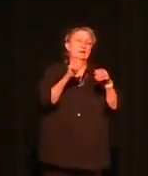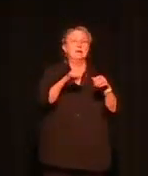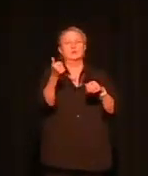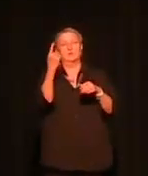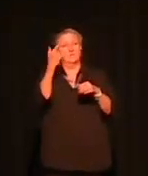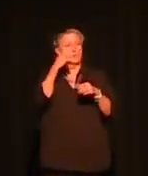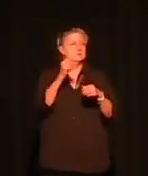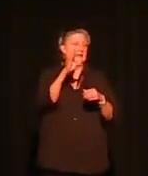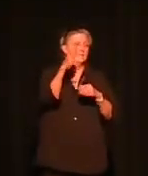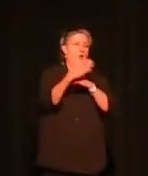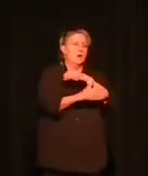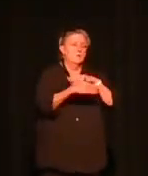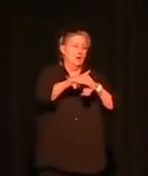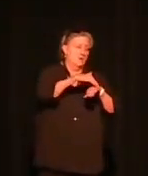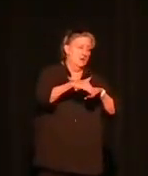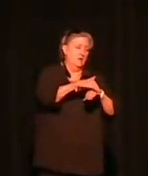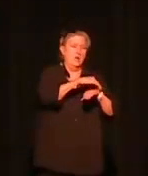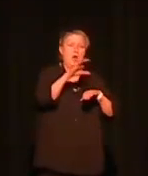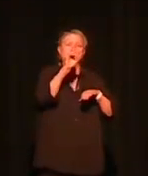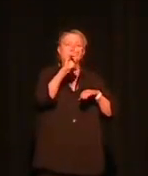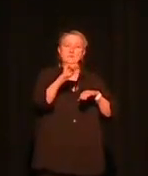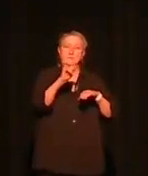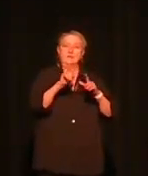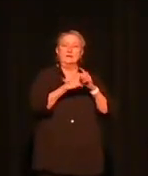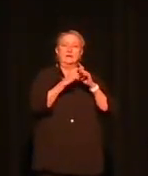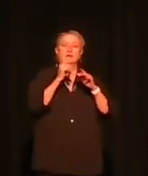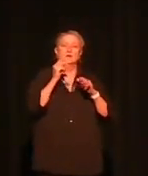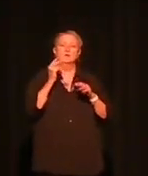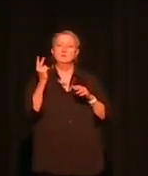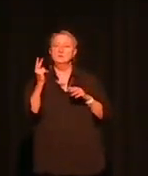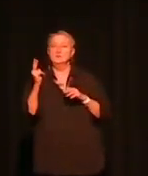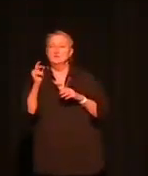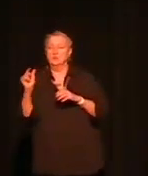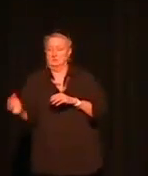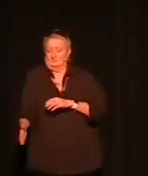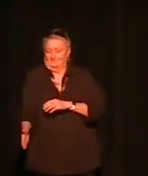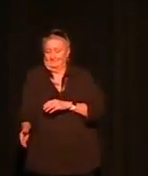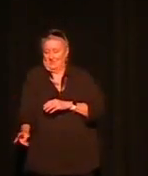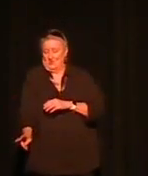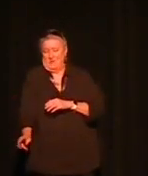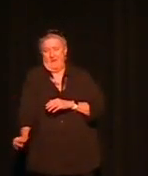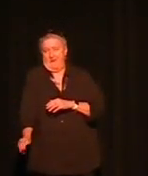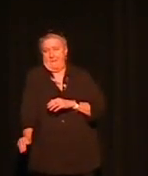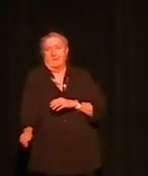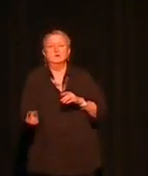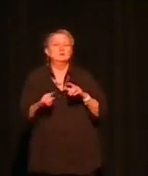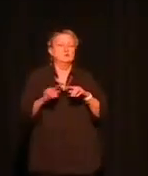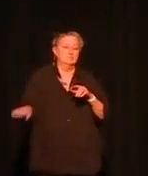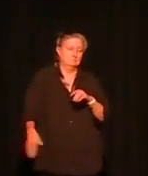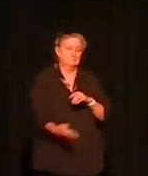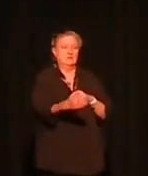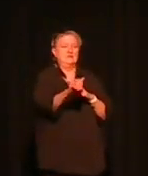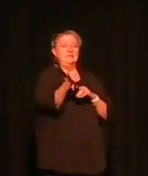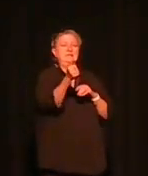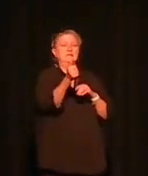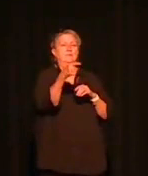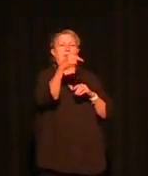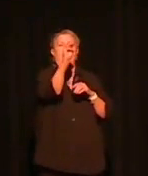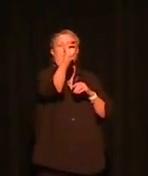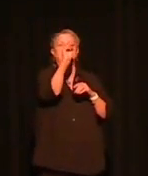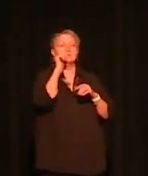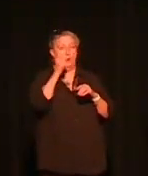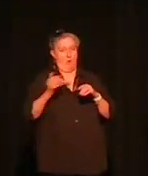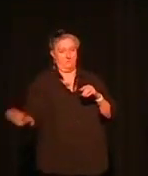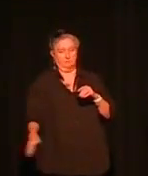Barbara coast beginning at 2 a.m. through 10 p.m. tomorrow. And that's that window that they feel those winds